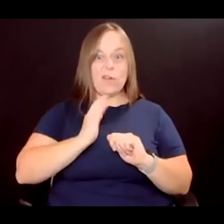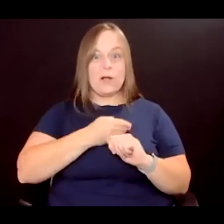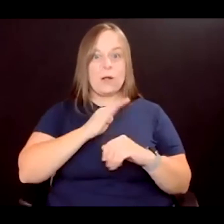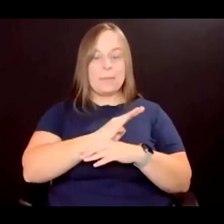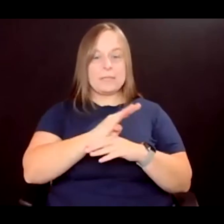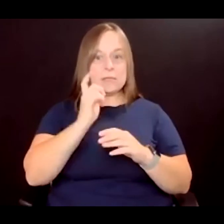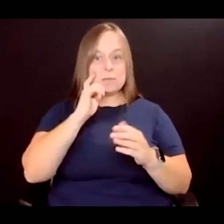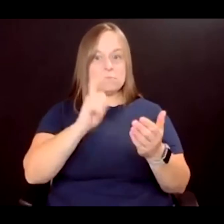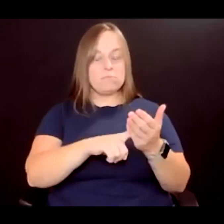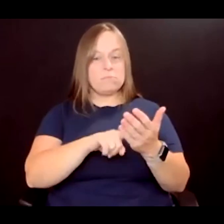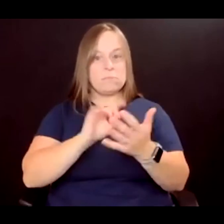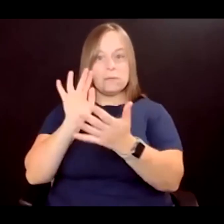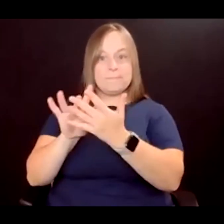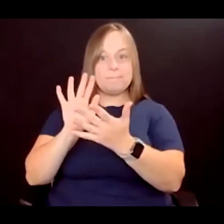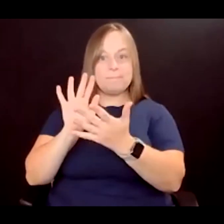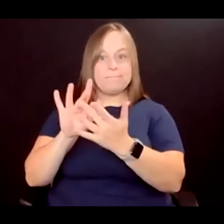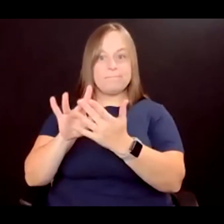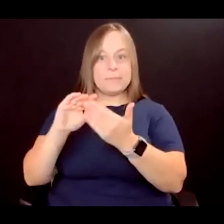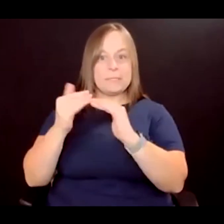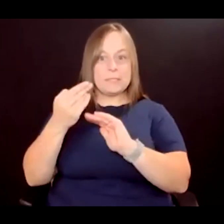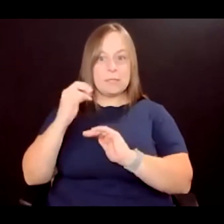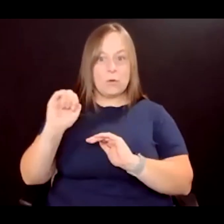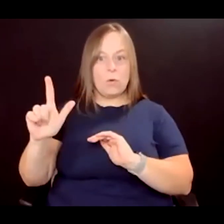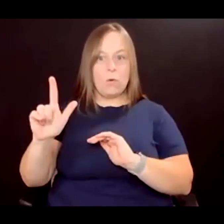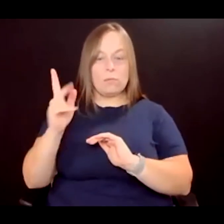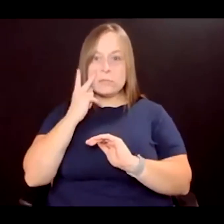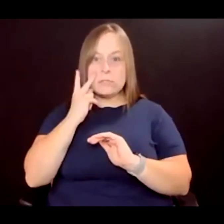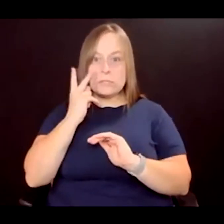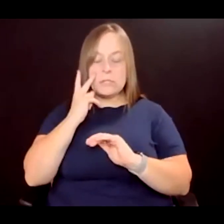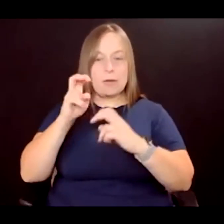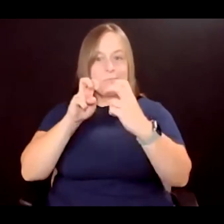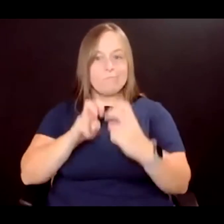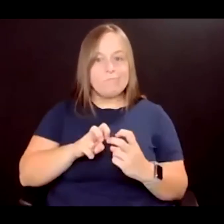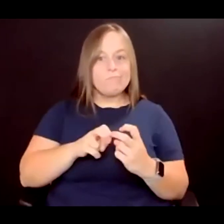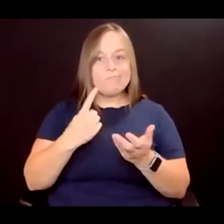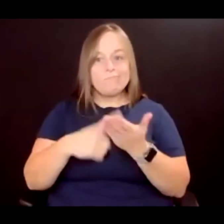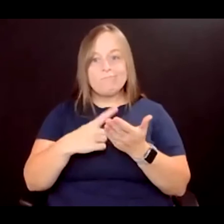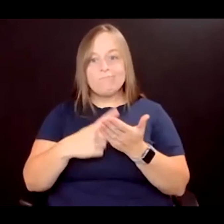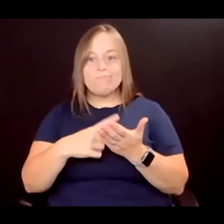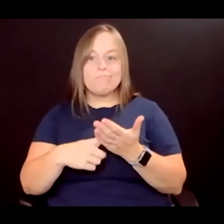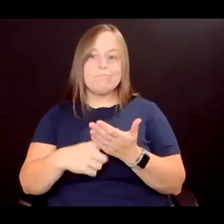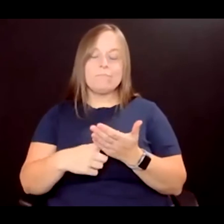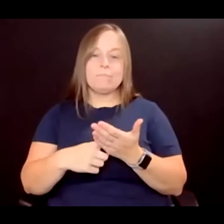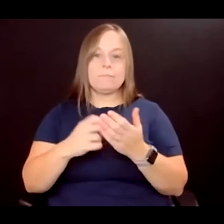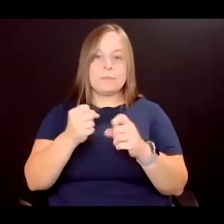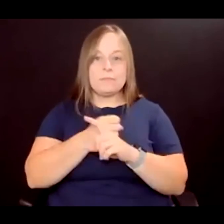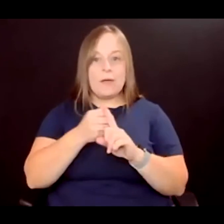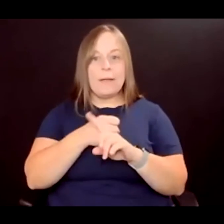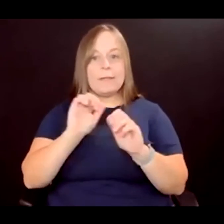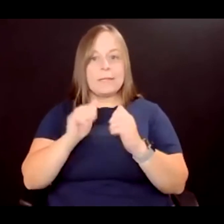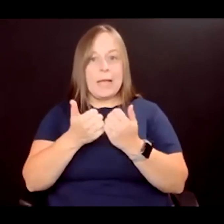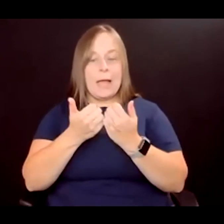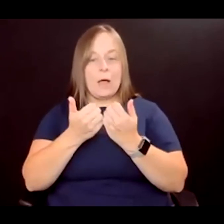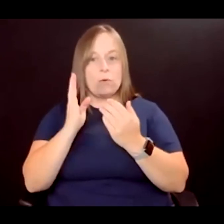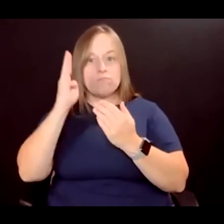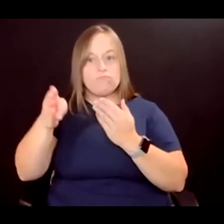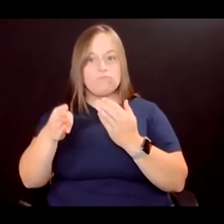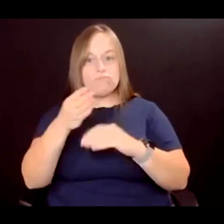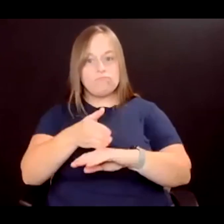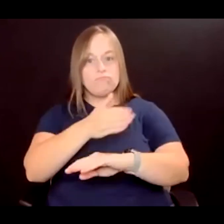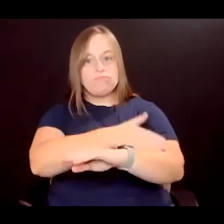you plan to represent the disability community, and then we'll have time for questions. Right. Well, good morning. Thank you, Helen. Good